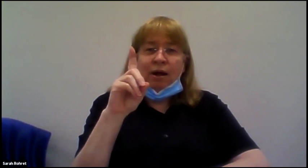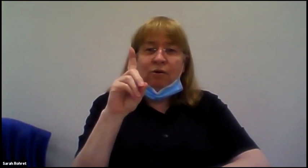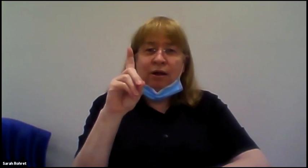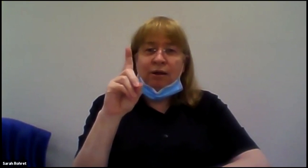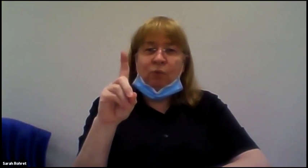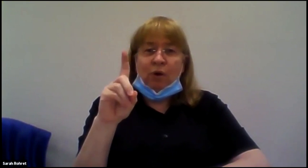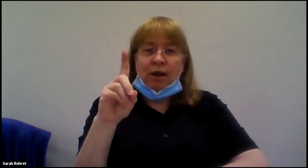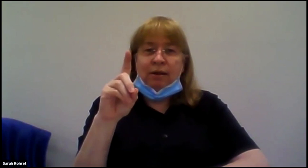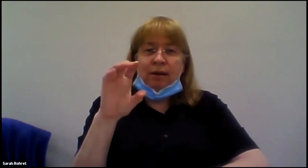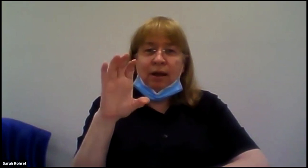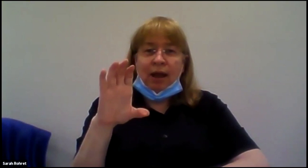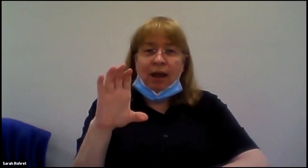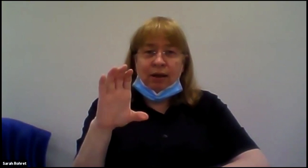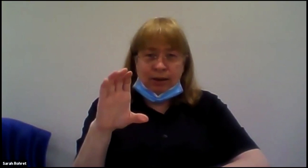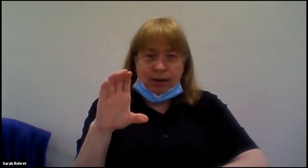100 is a 1 and a C.